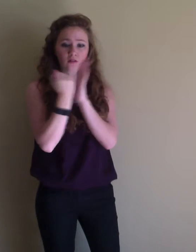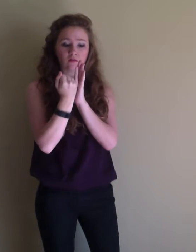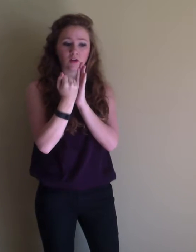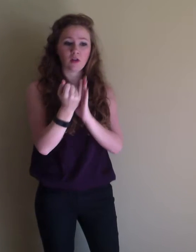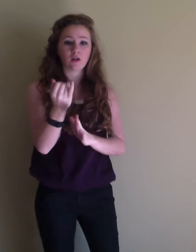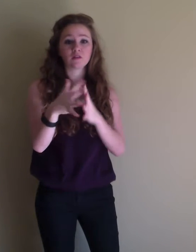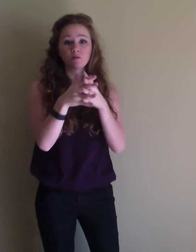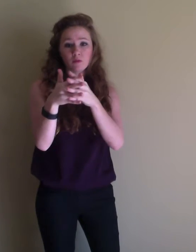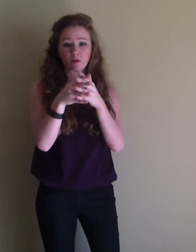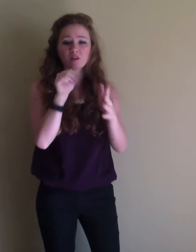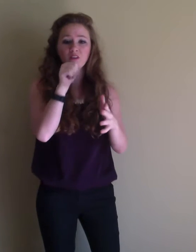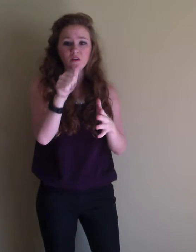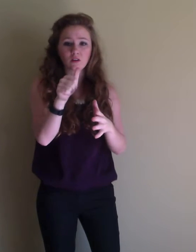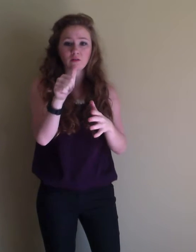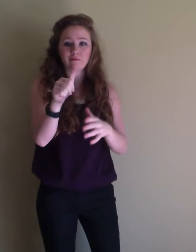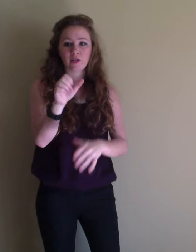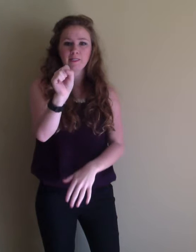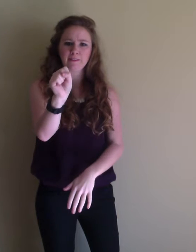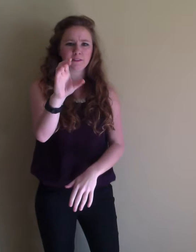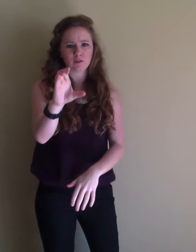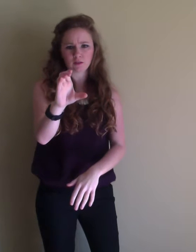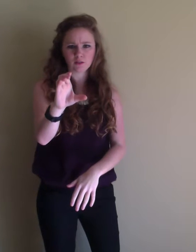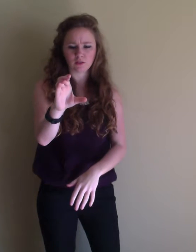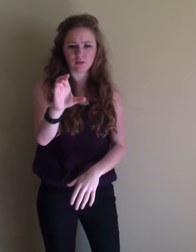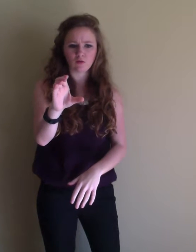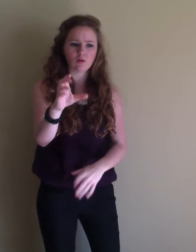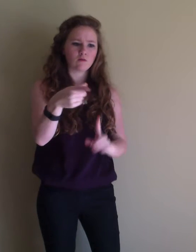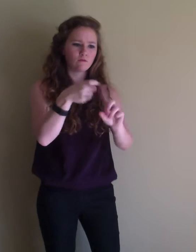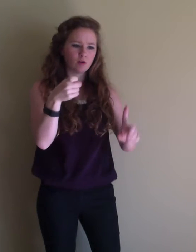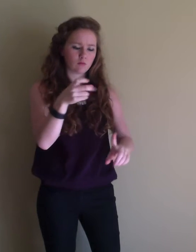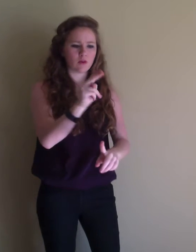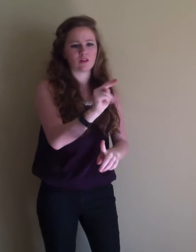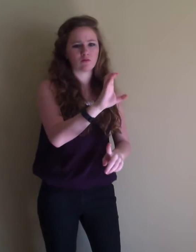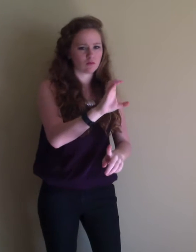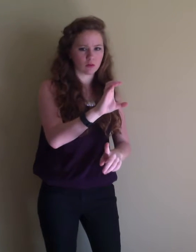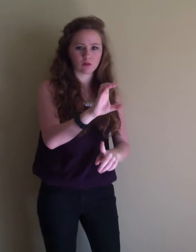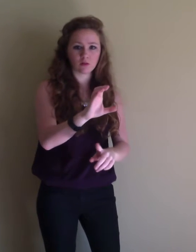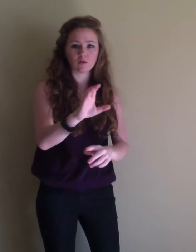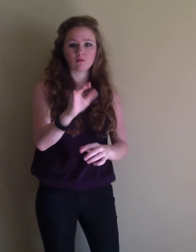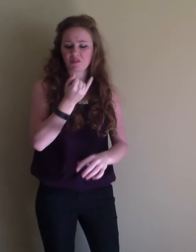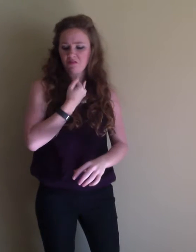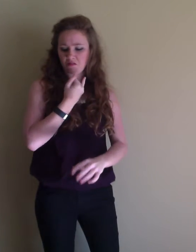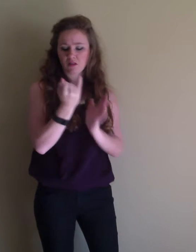state. At the time, they were identifying by colony first. That will change in a couple of years, however.